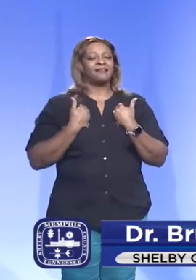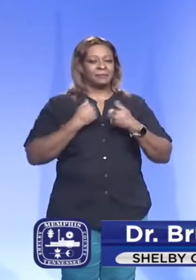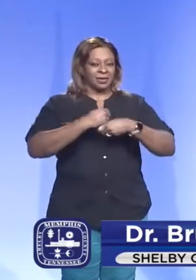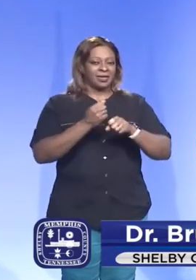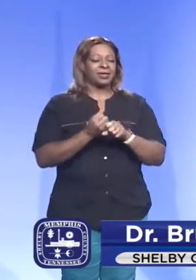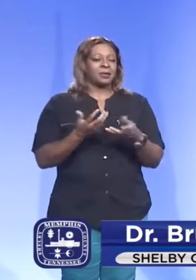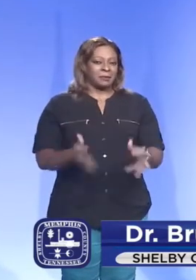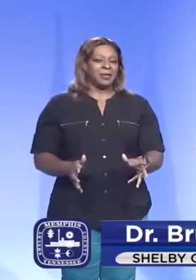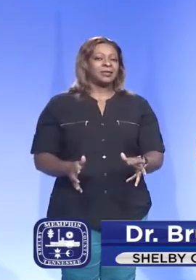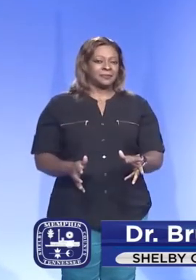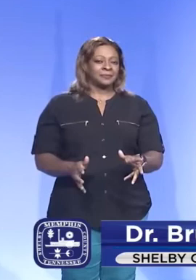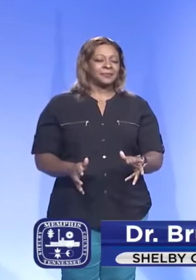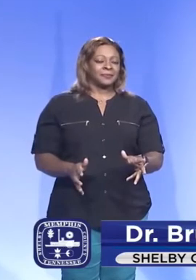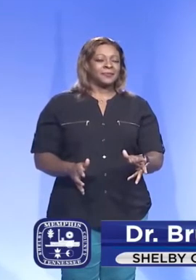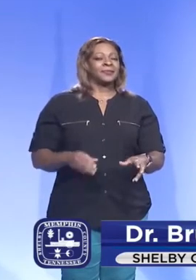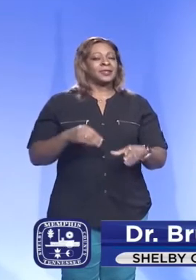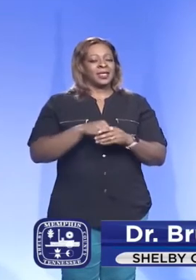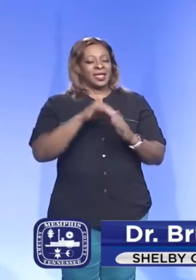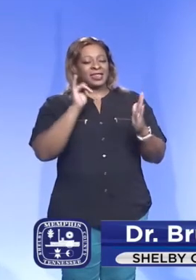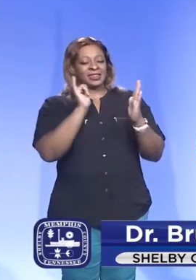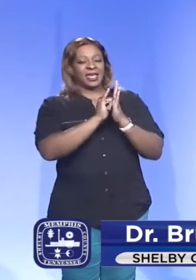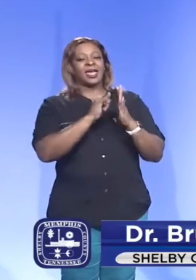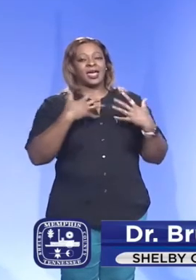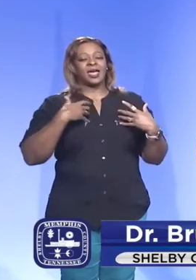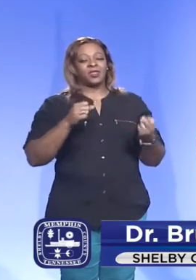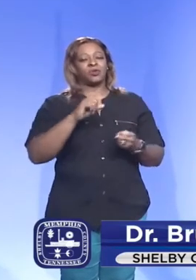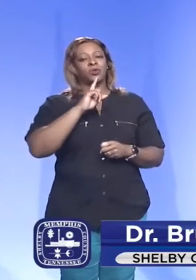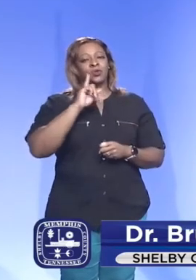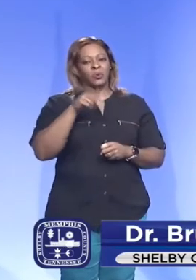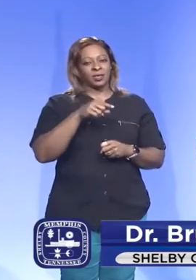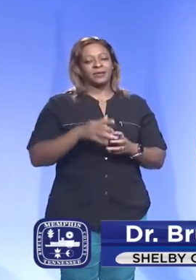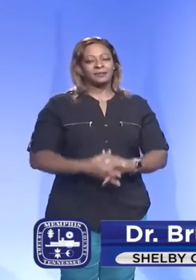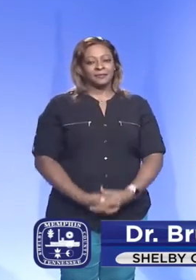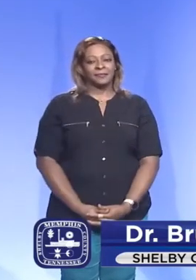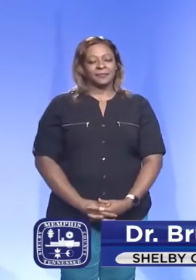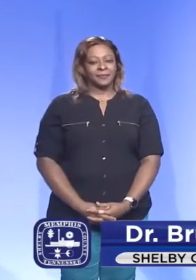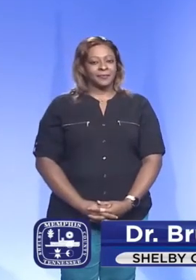made in this particular health directive.